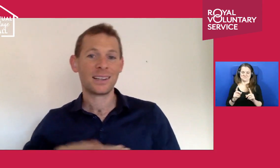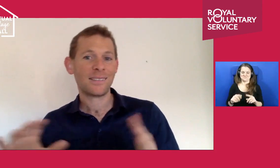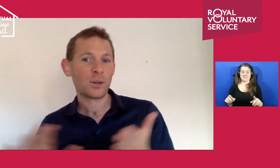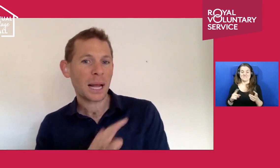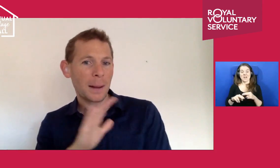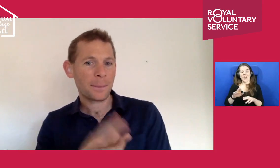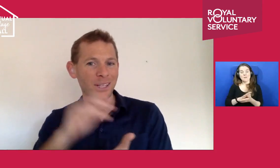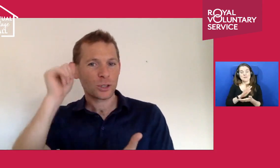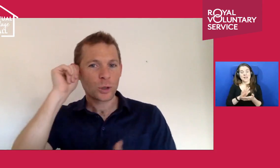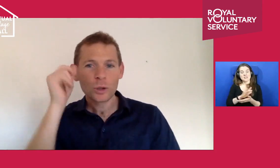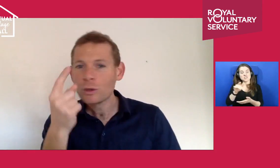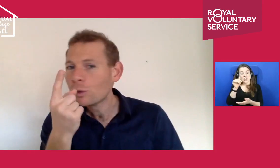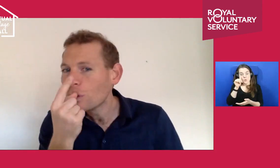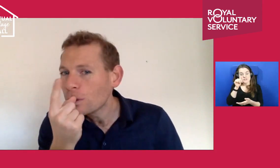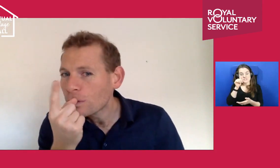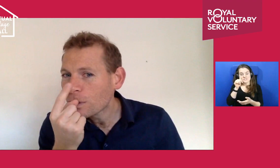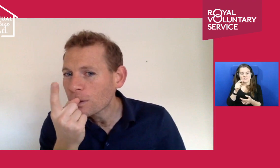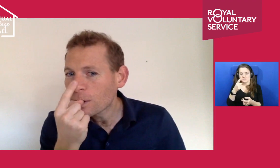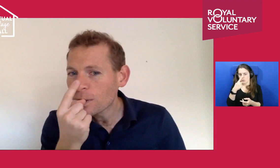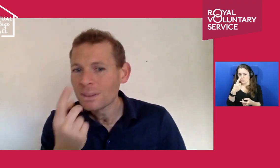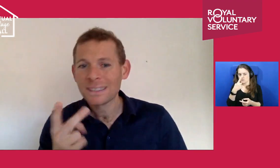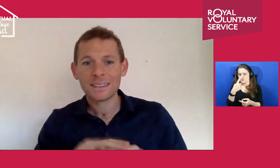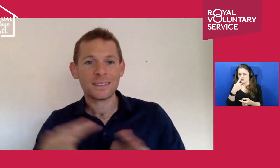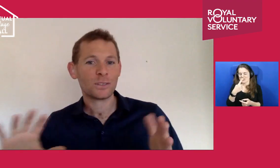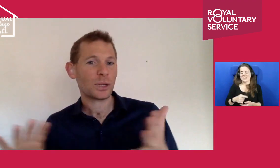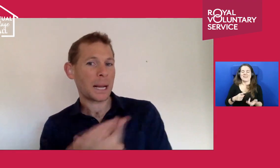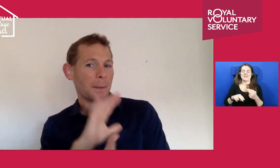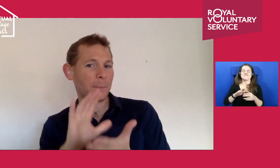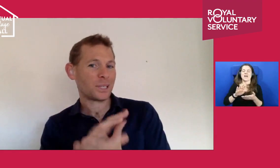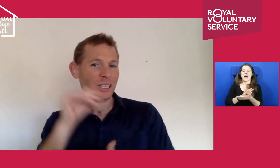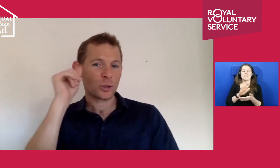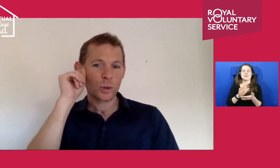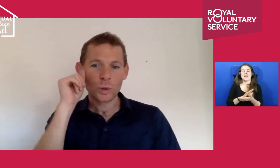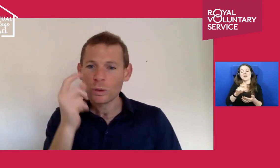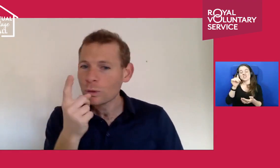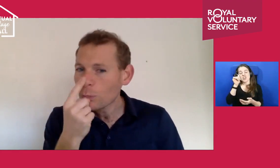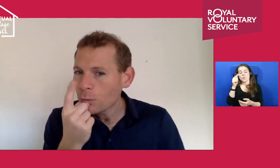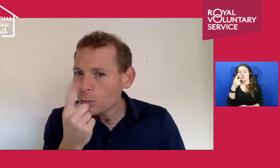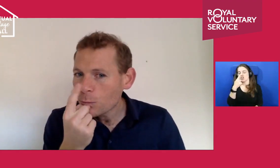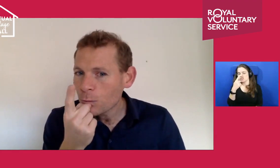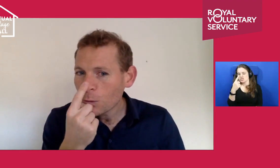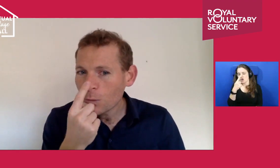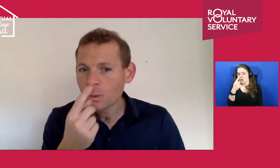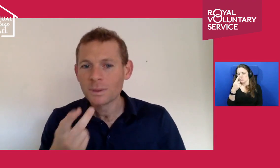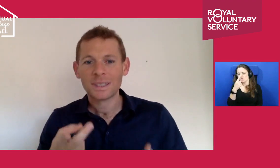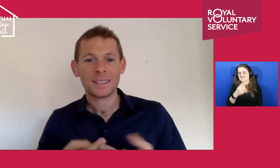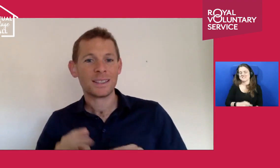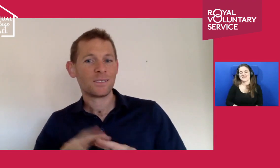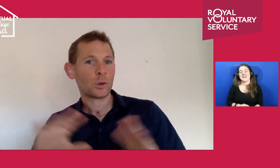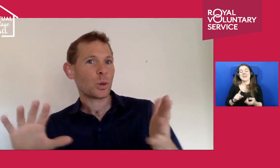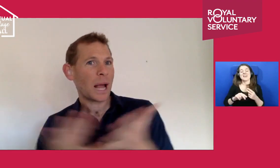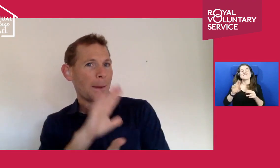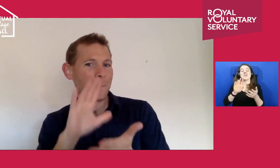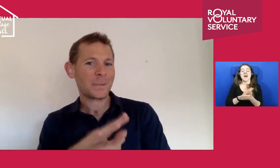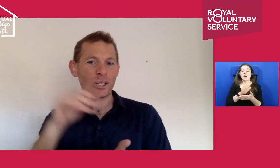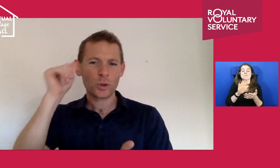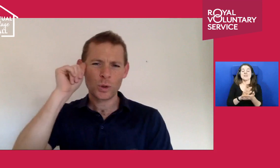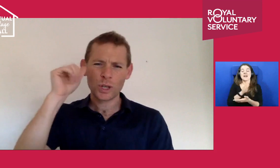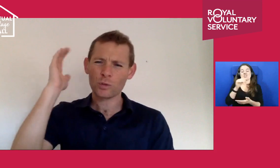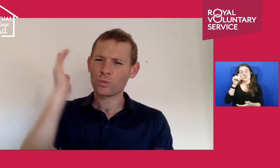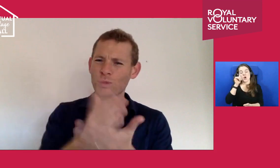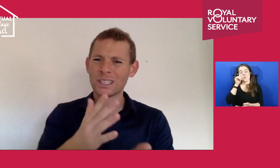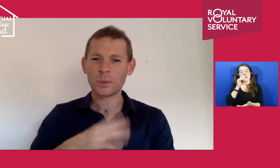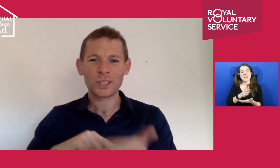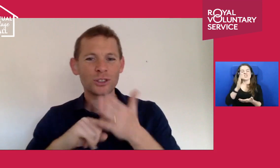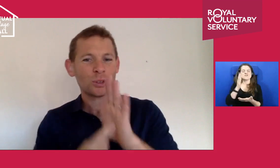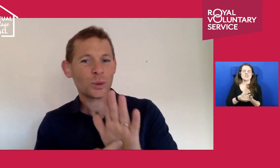If you're happy and you know it, touch your nose. If you're happy and you know it, touch your nose. If you're happy and you know